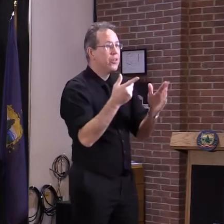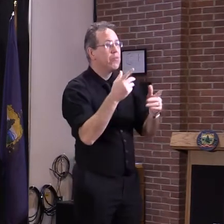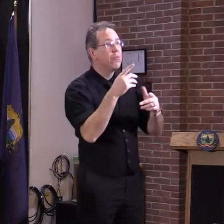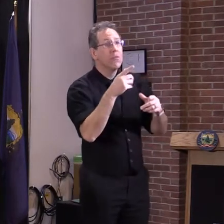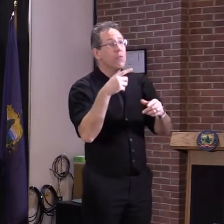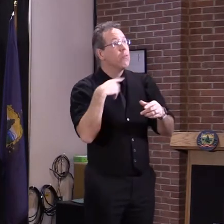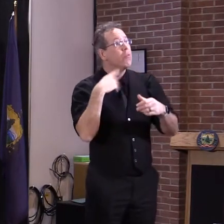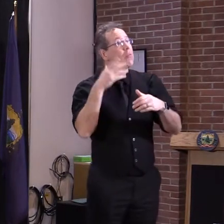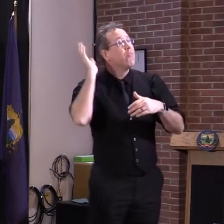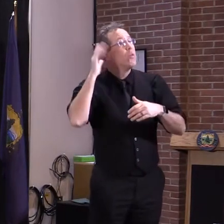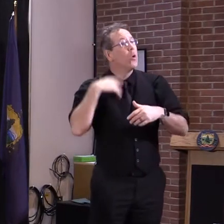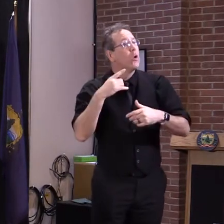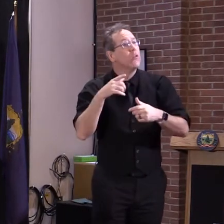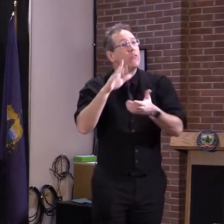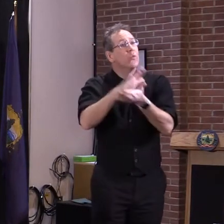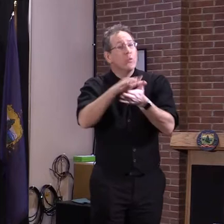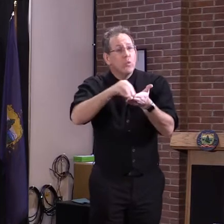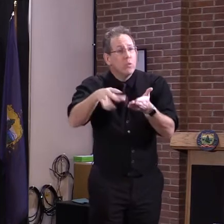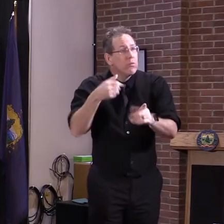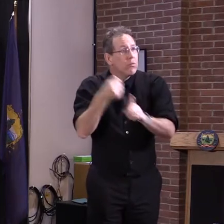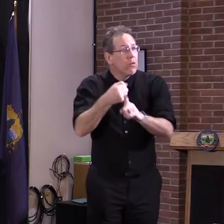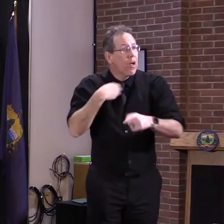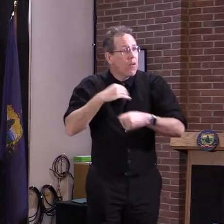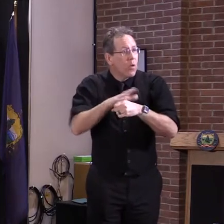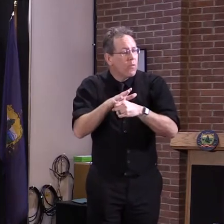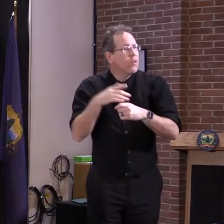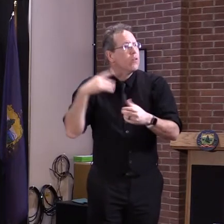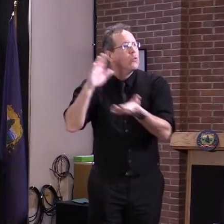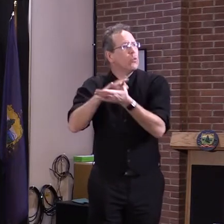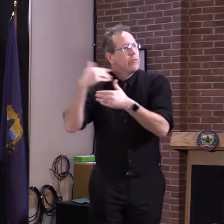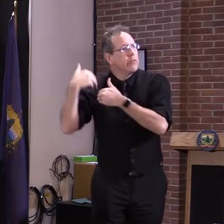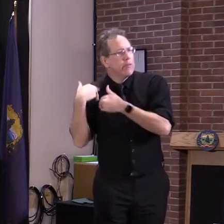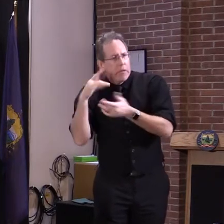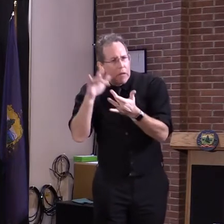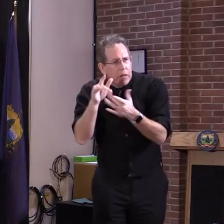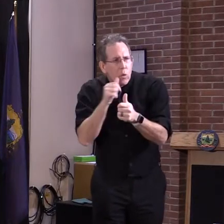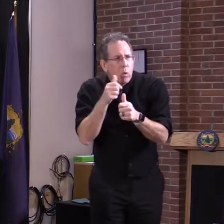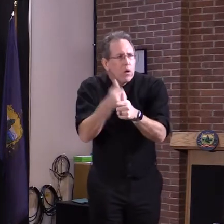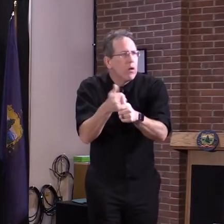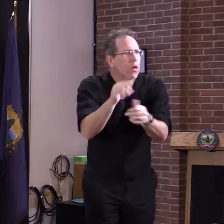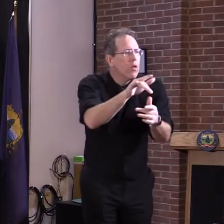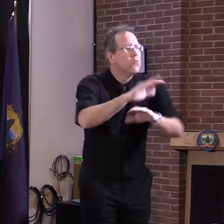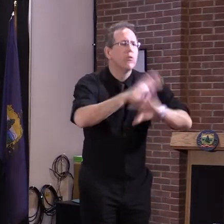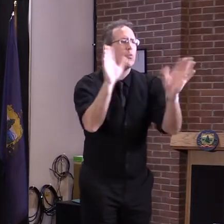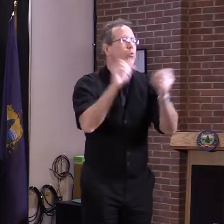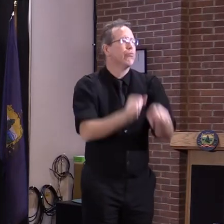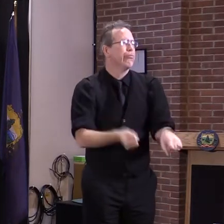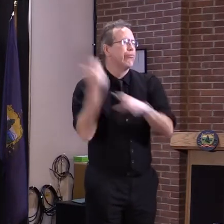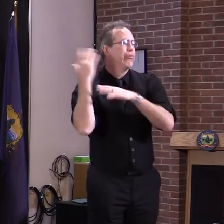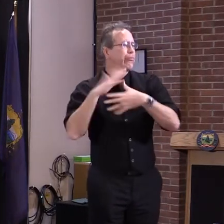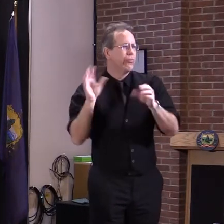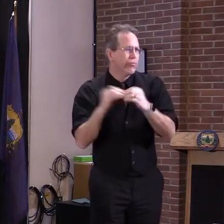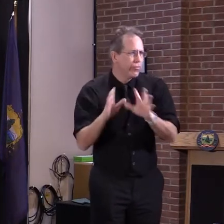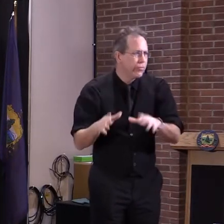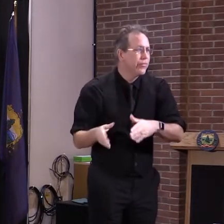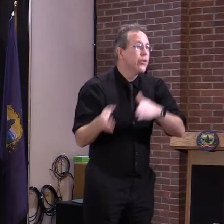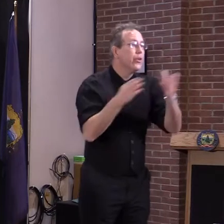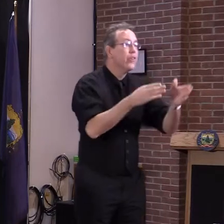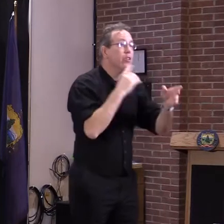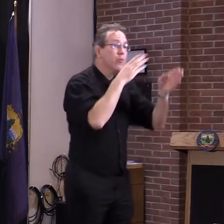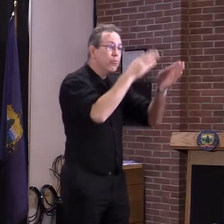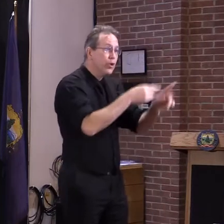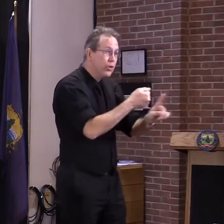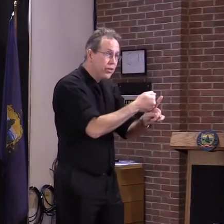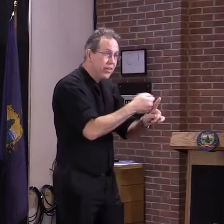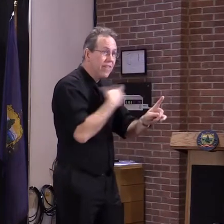publish FAQ documents. Presumptive contacts are individuals who shared a classroom with another person who tested positive for